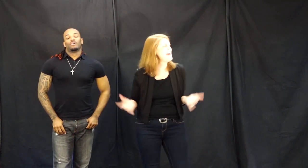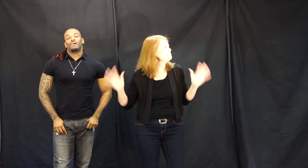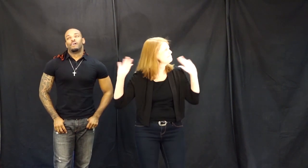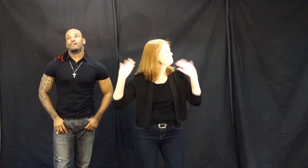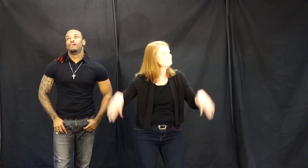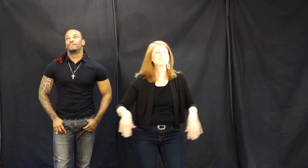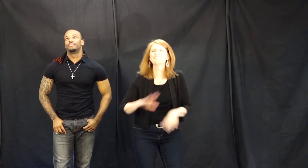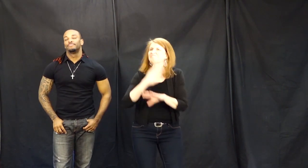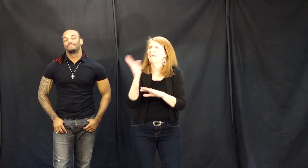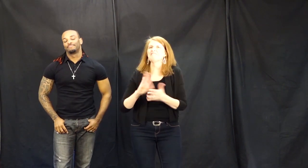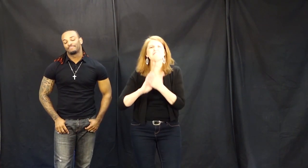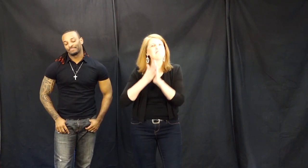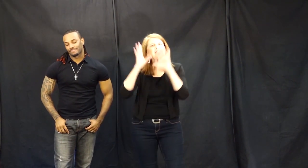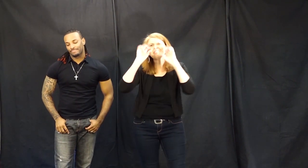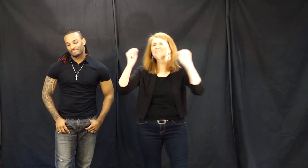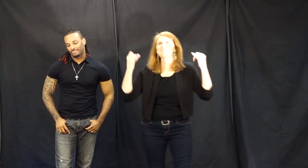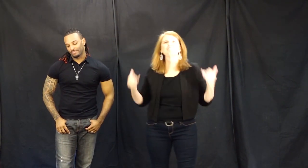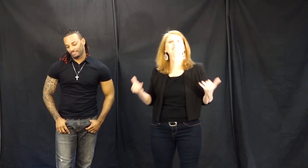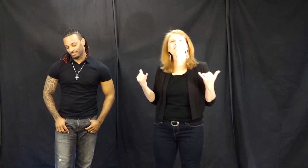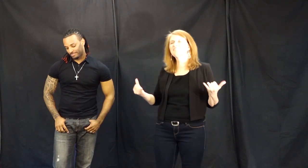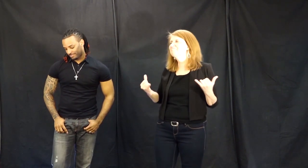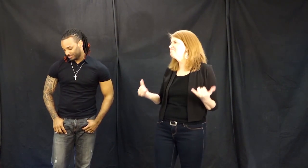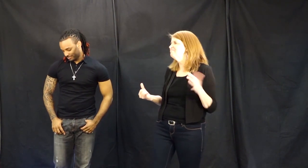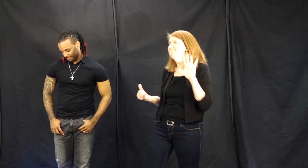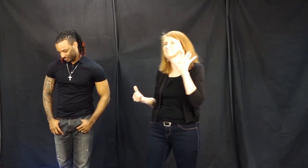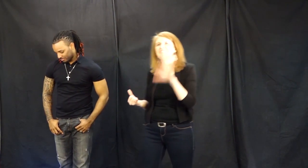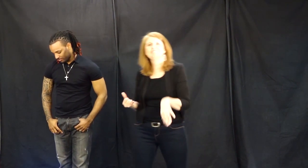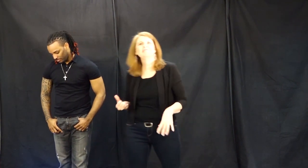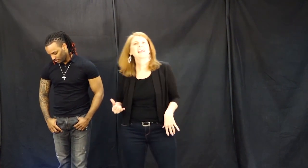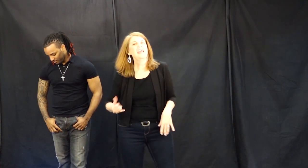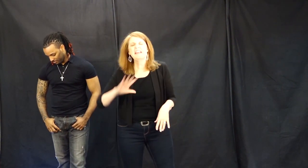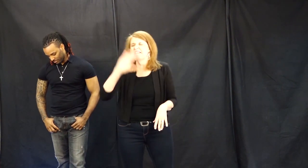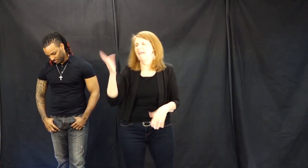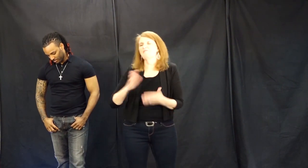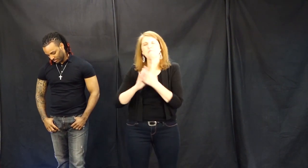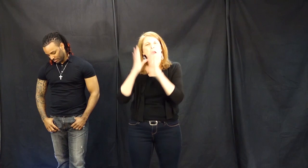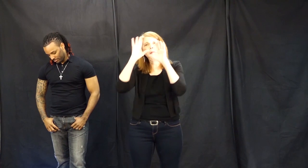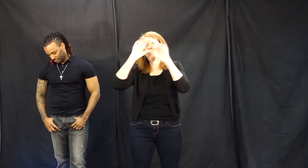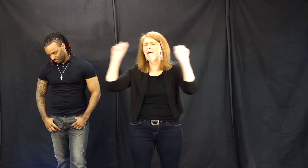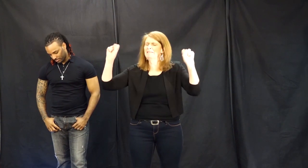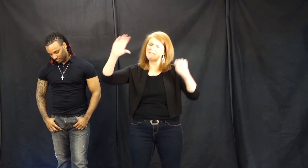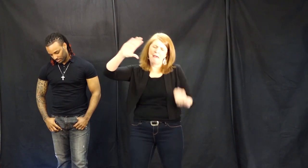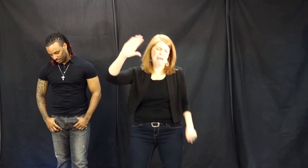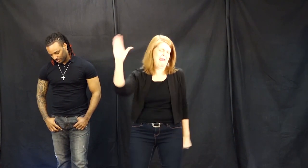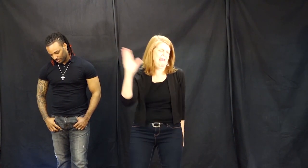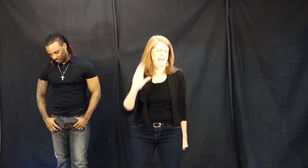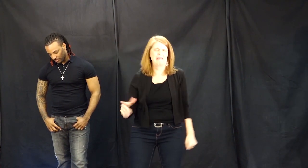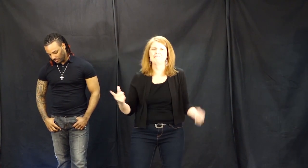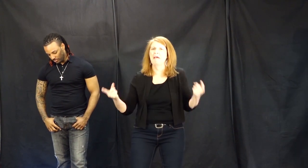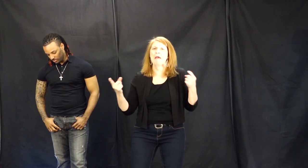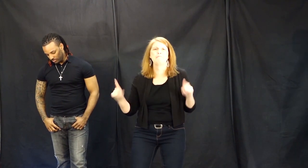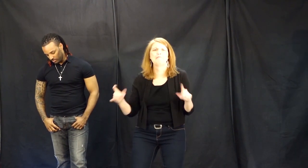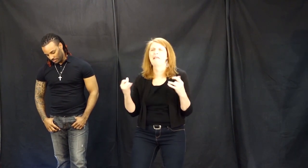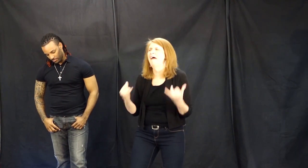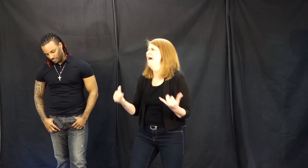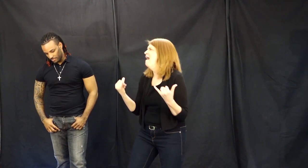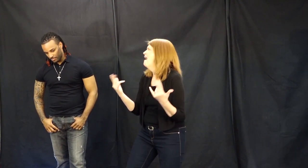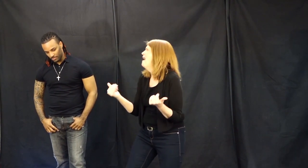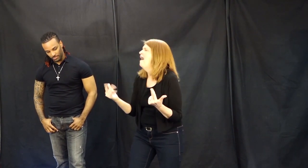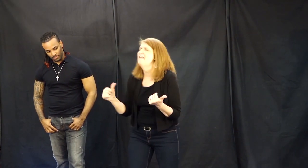Never gonna be president now. Never gonna be president now. Never gonna be president now. Never gonna be president now. That's one less thing to worry